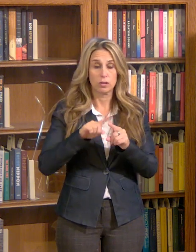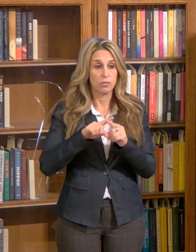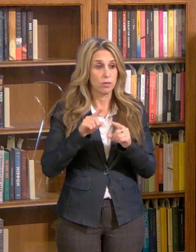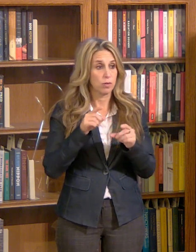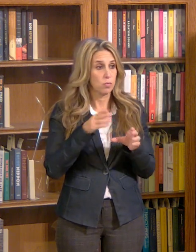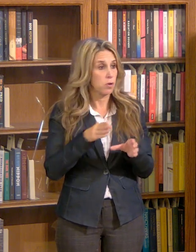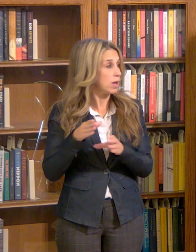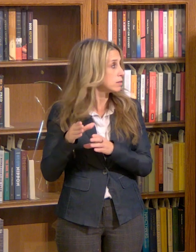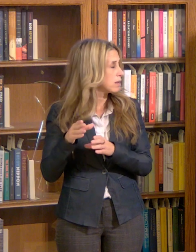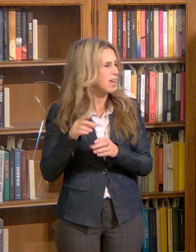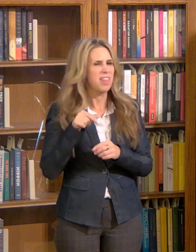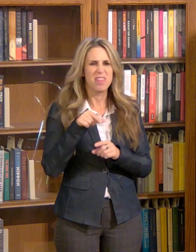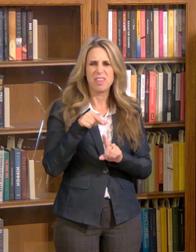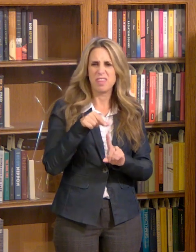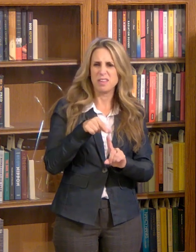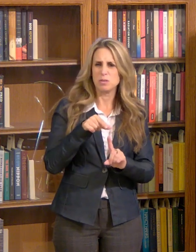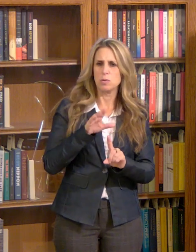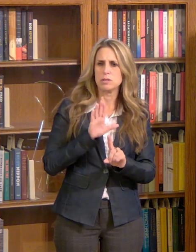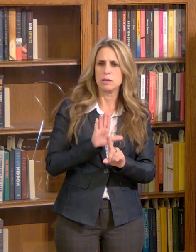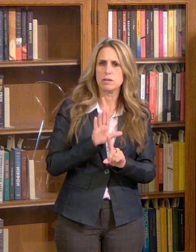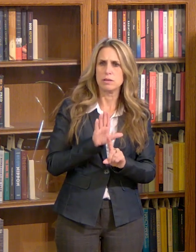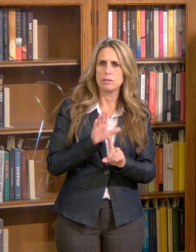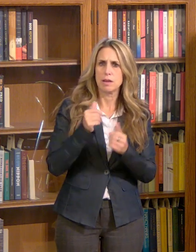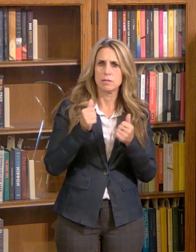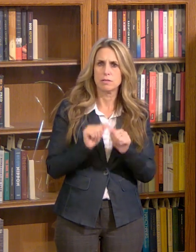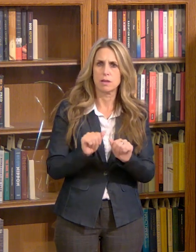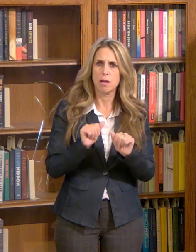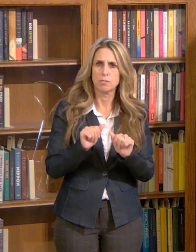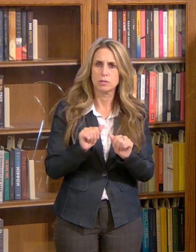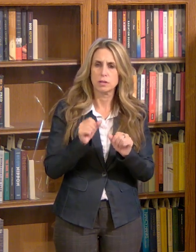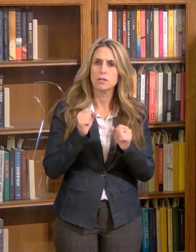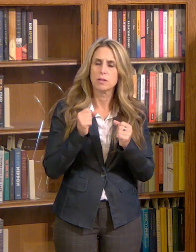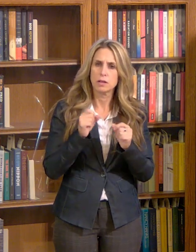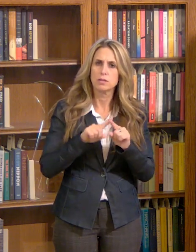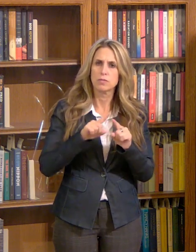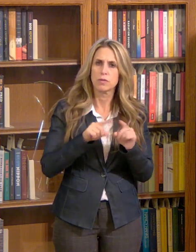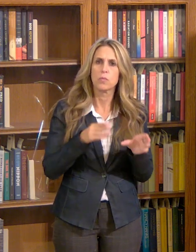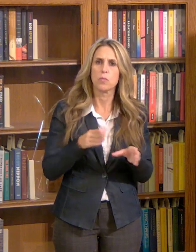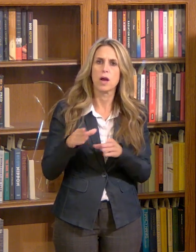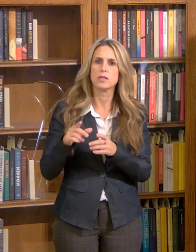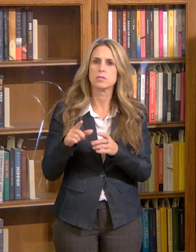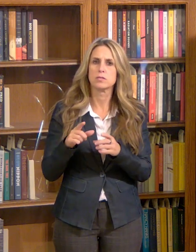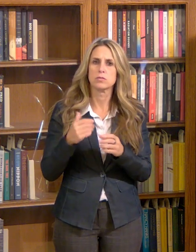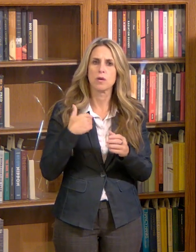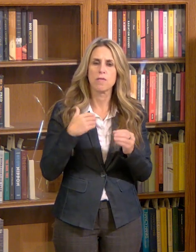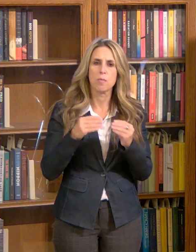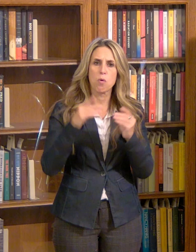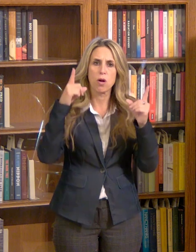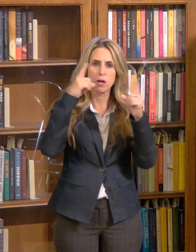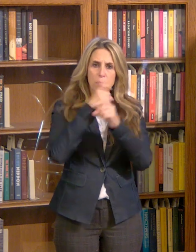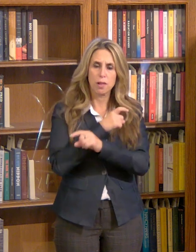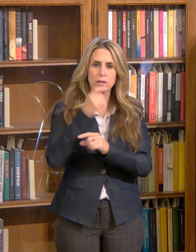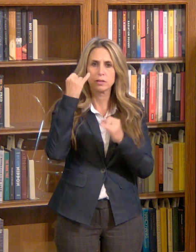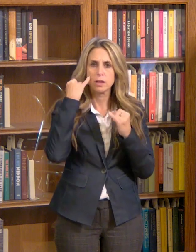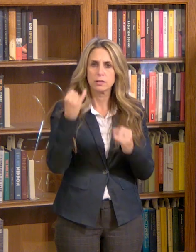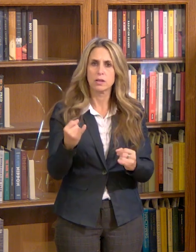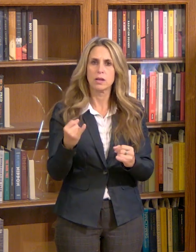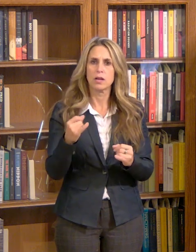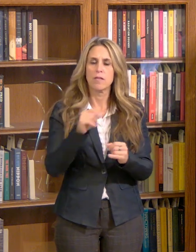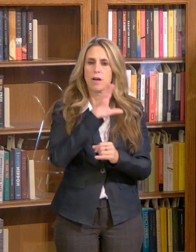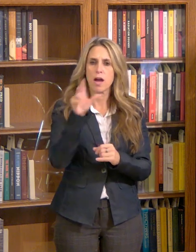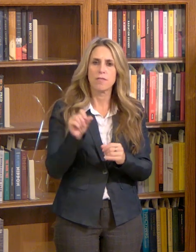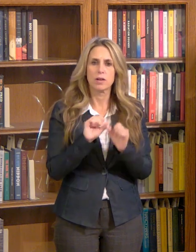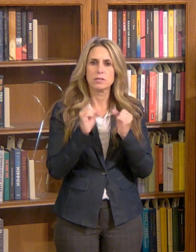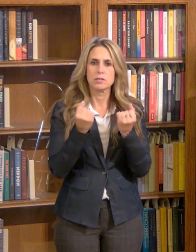life right this was his um attempt I think in a lot of ways of giving us a more complex sense of African